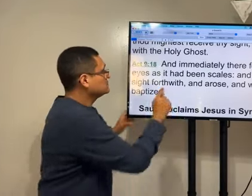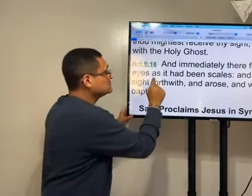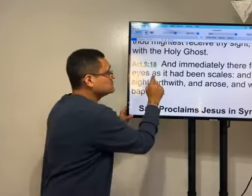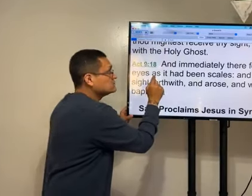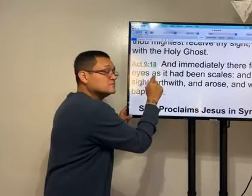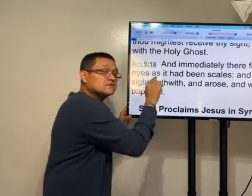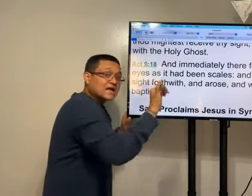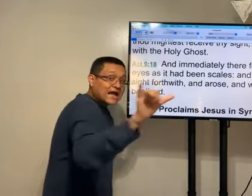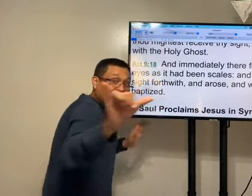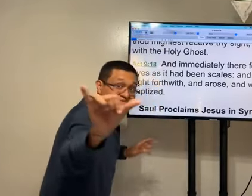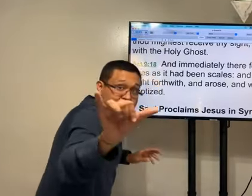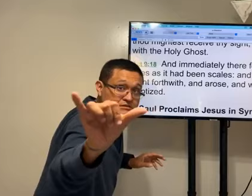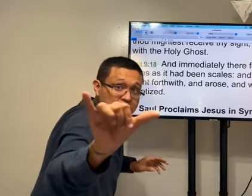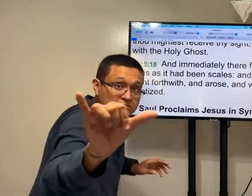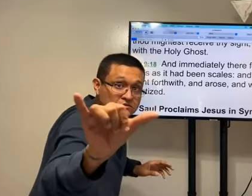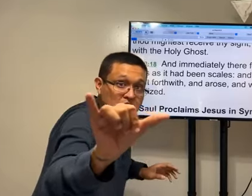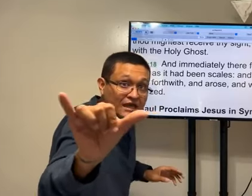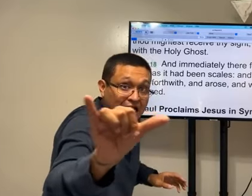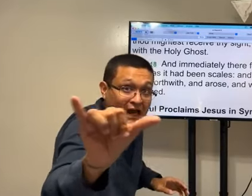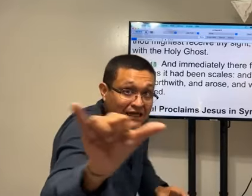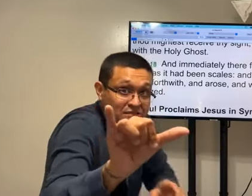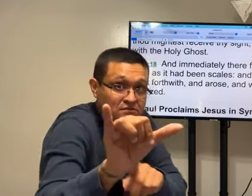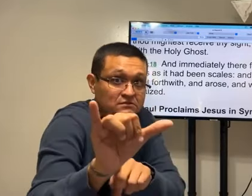as it had been scales.